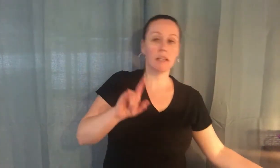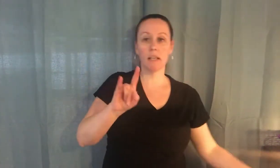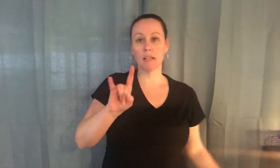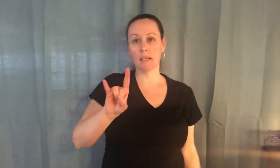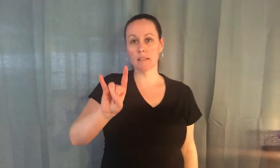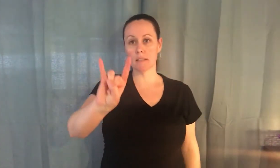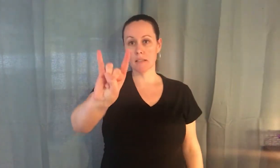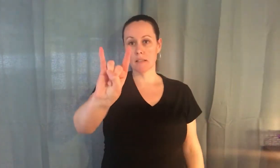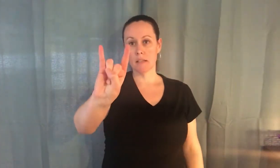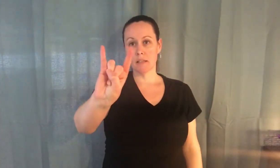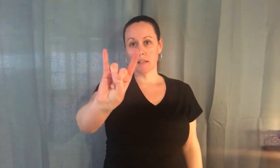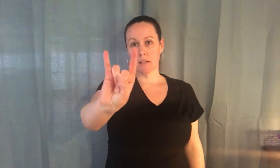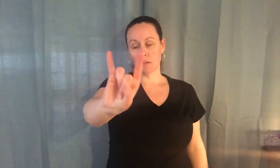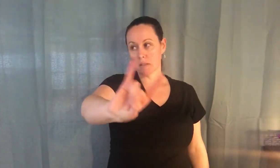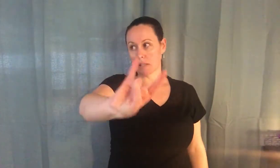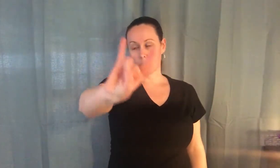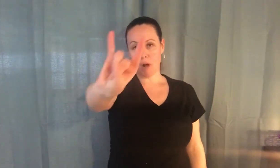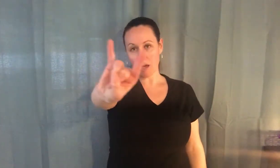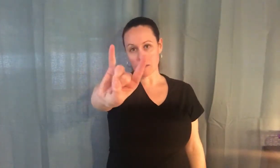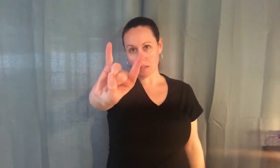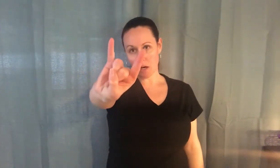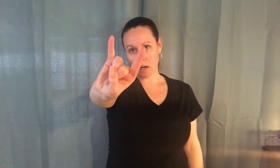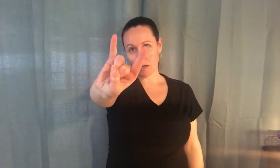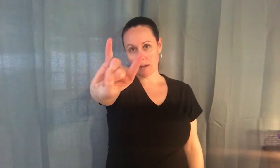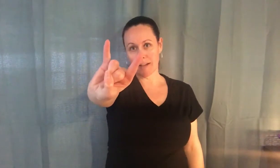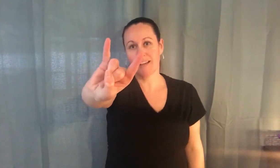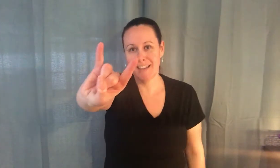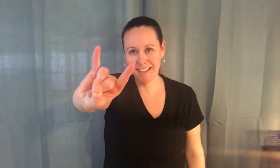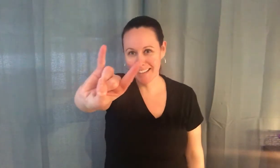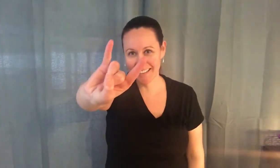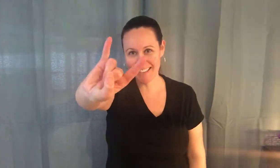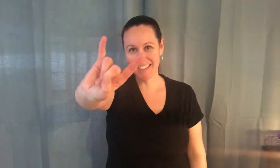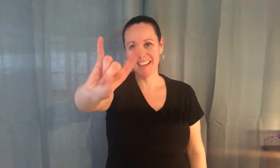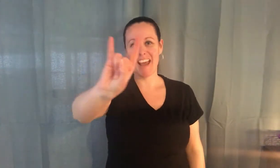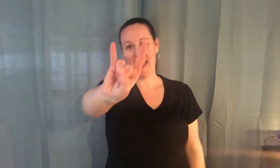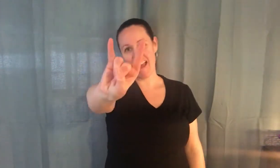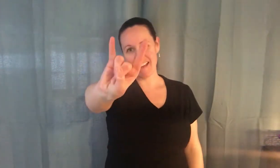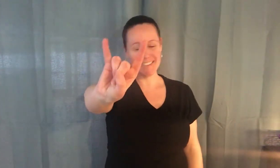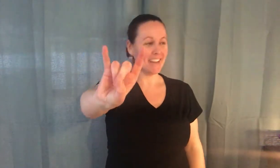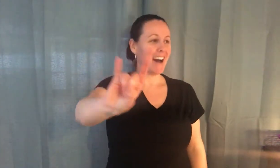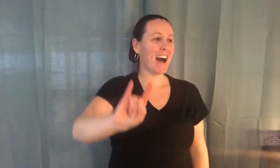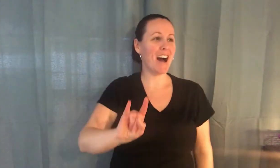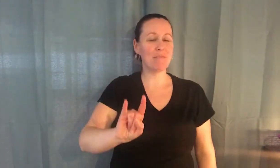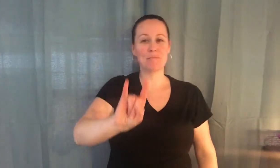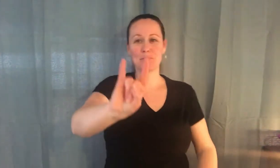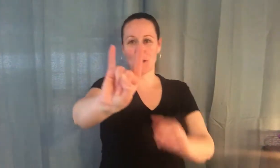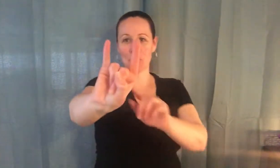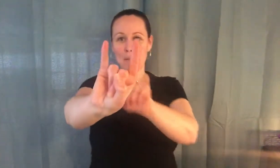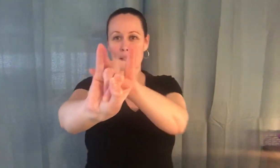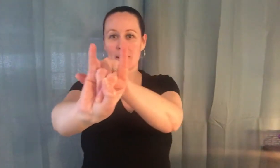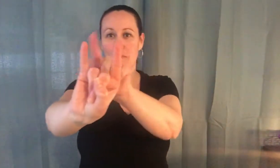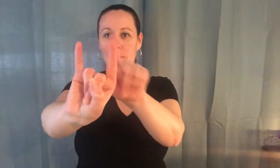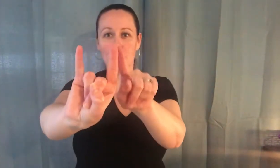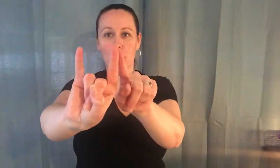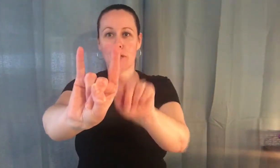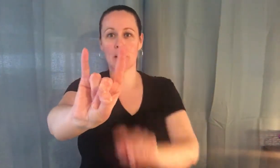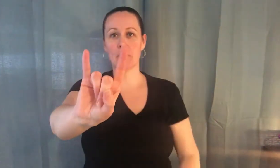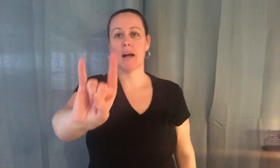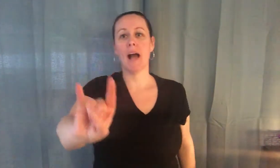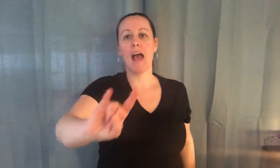Kid is, looks like the rock star hand. Got your pinky up and your pointer up,